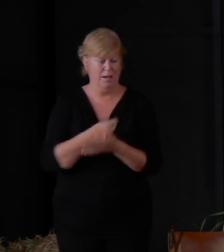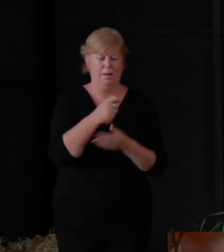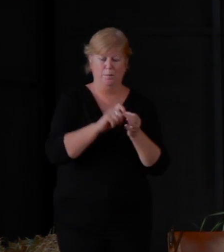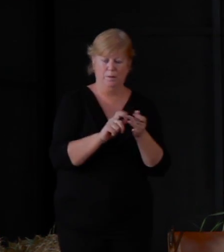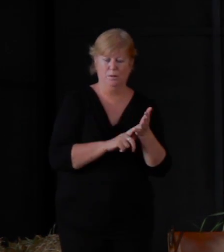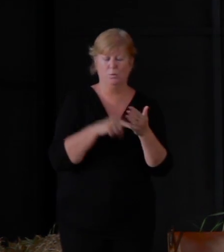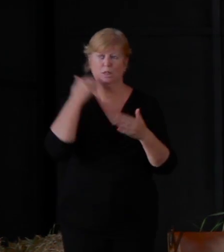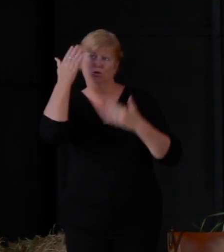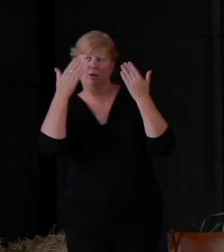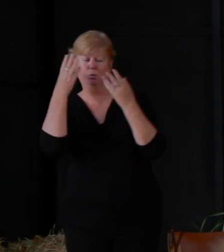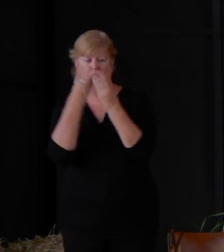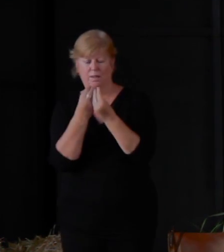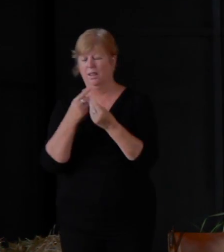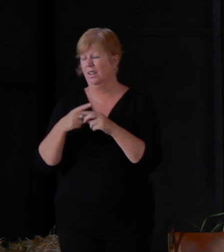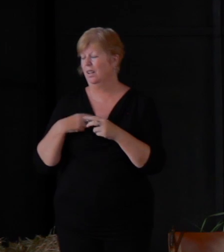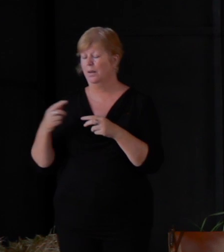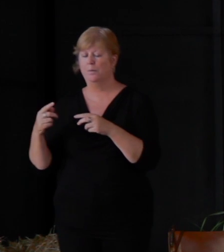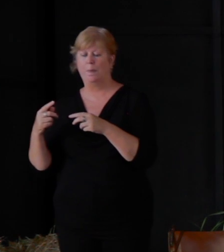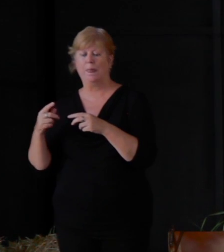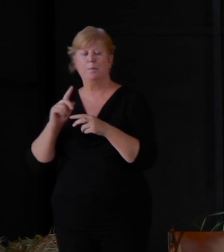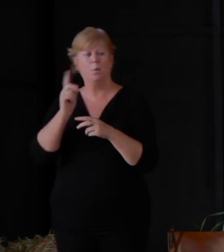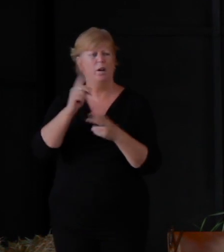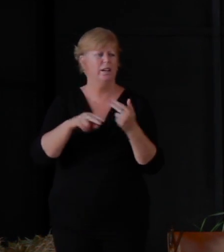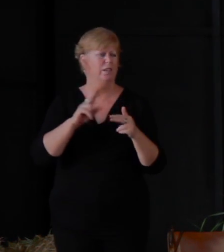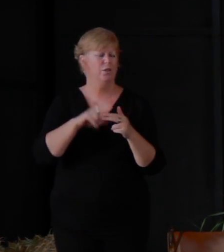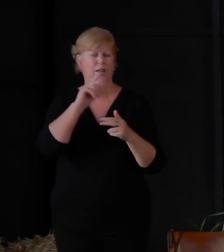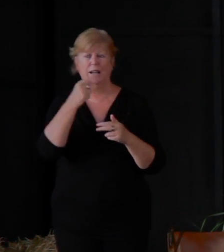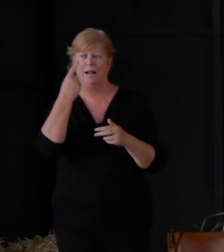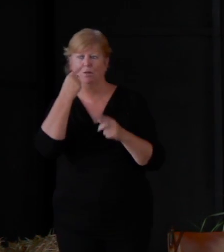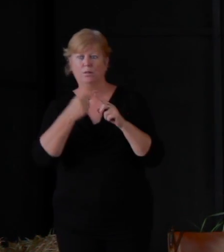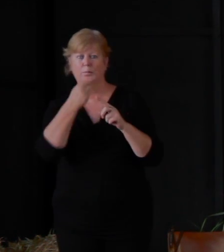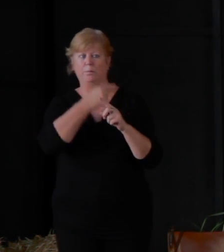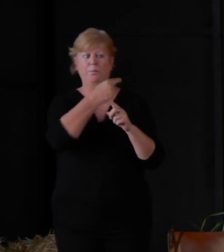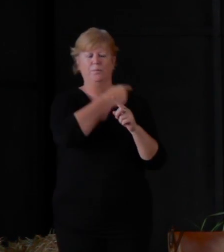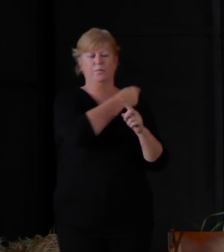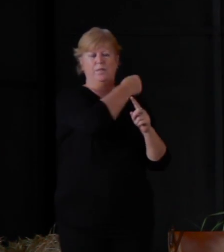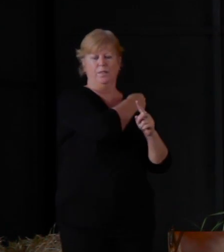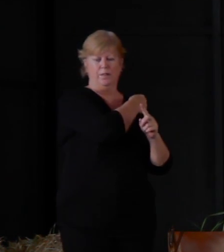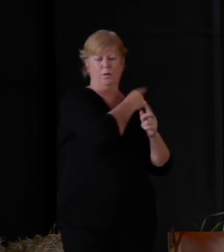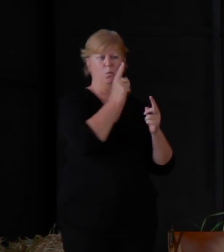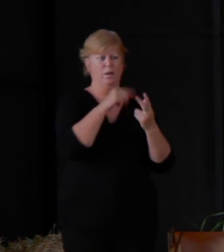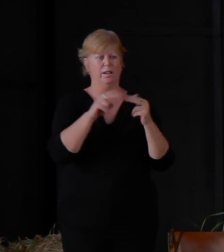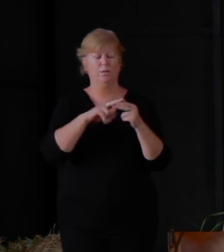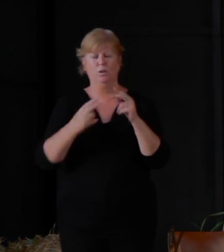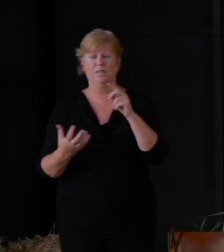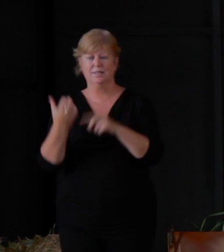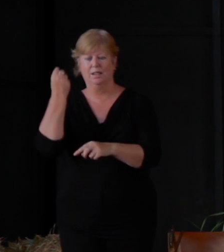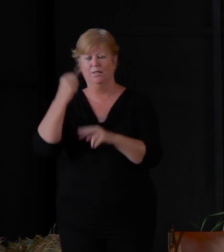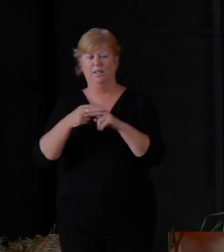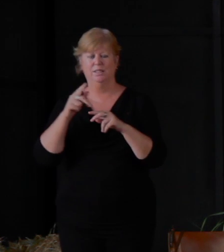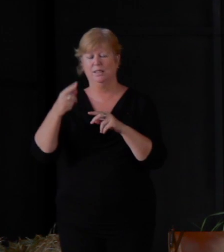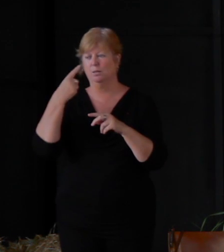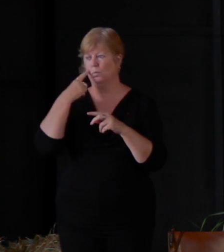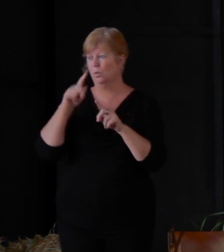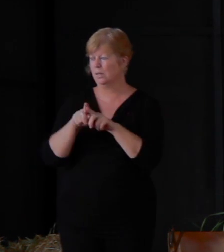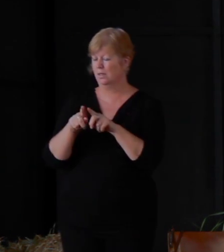dream together? And life whispered to me, but Julie, what if you could have a look back at that? And what if you discovered it didn't turn